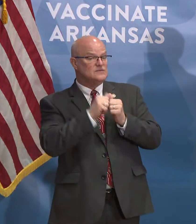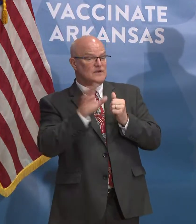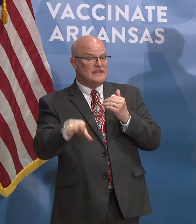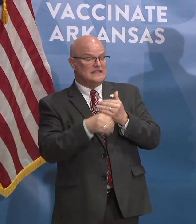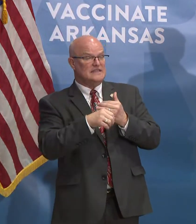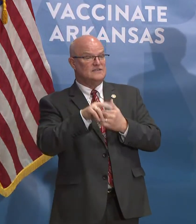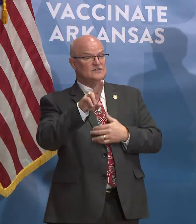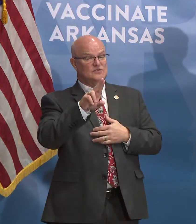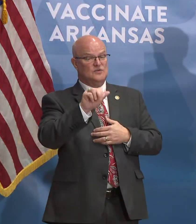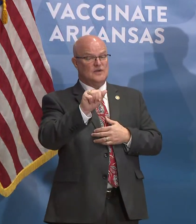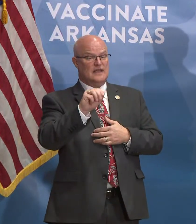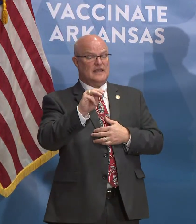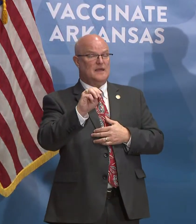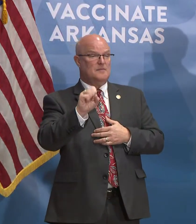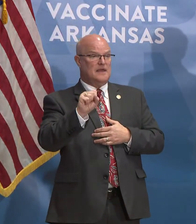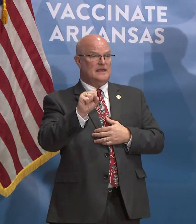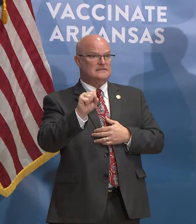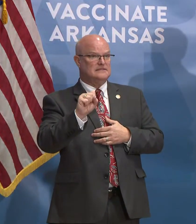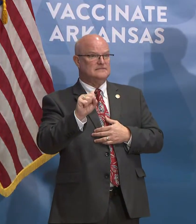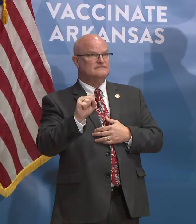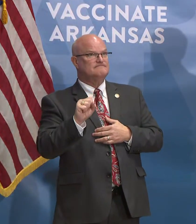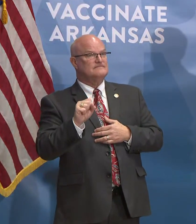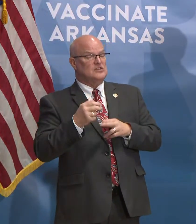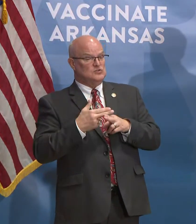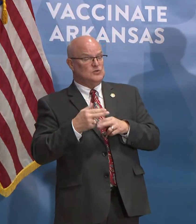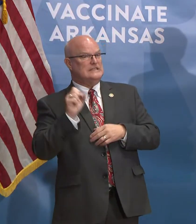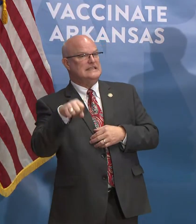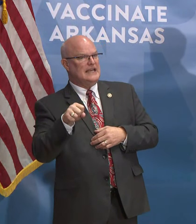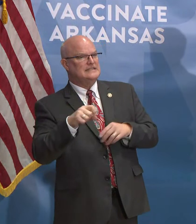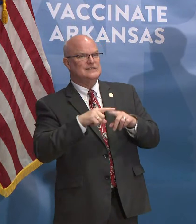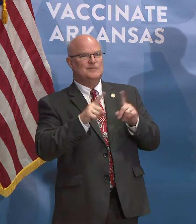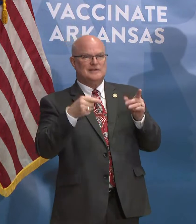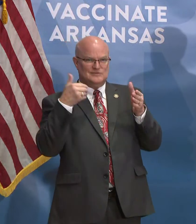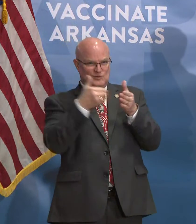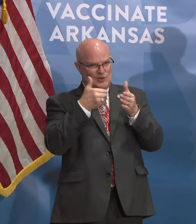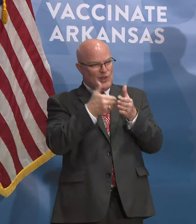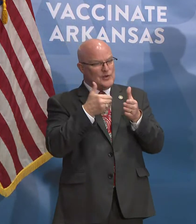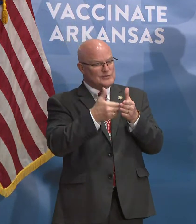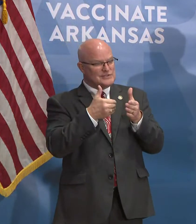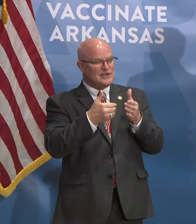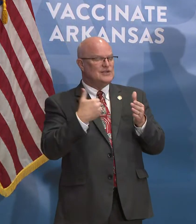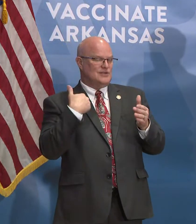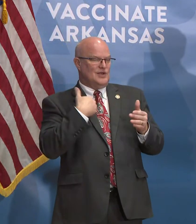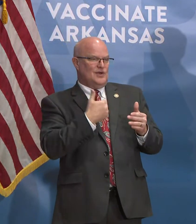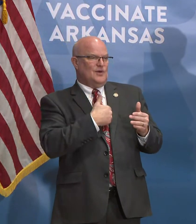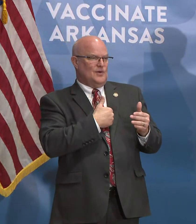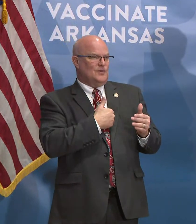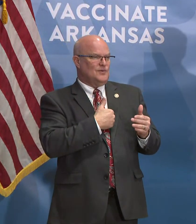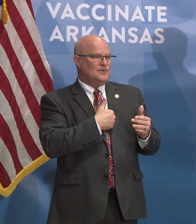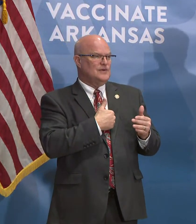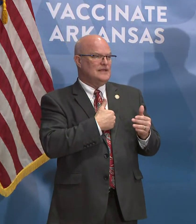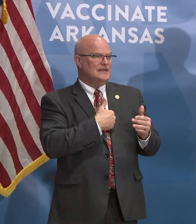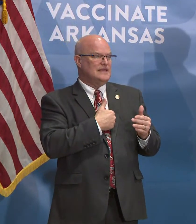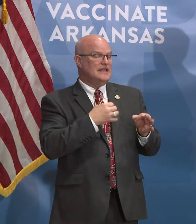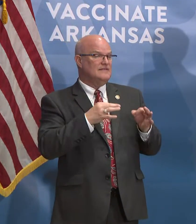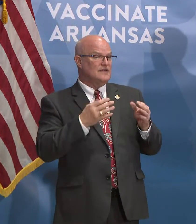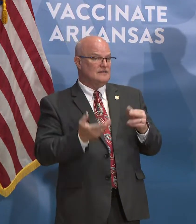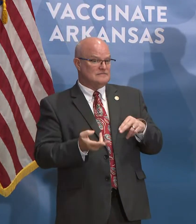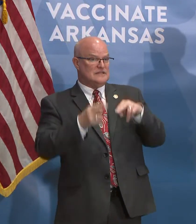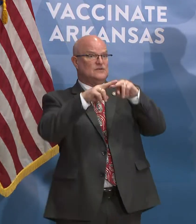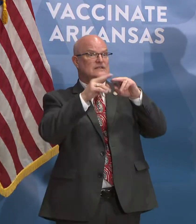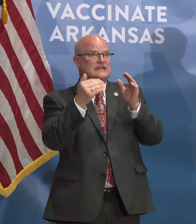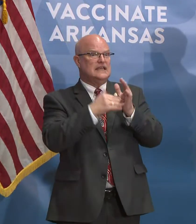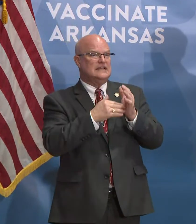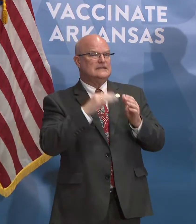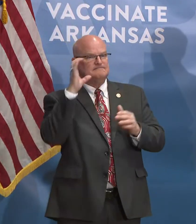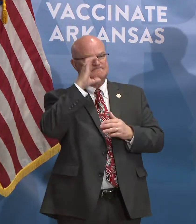of UAMS? For a short time, yes, but it's very close. And if it goes up again, we'll have to